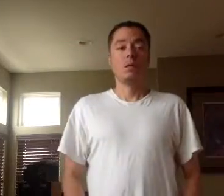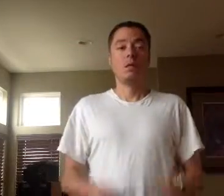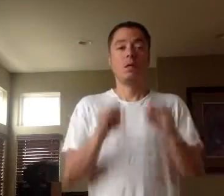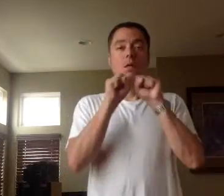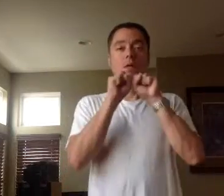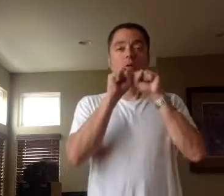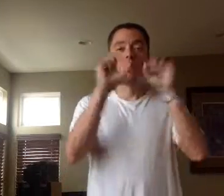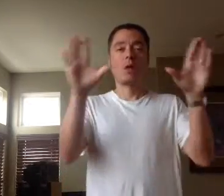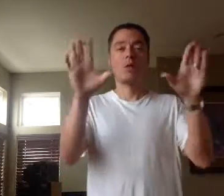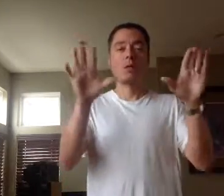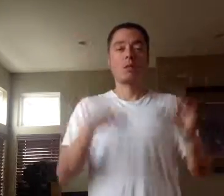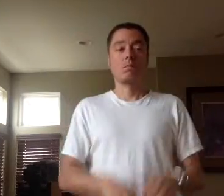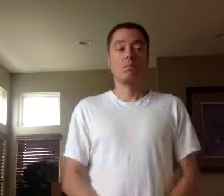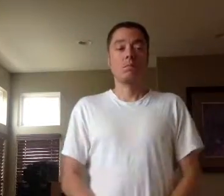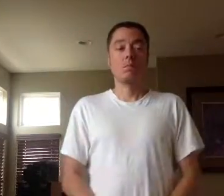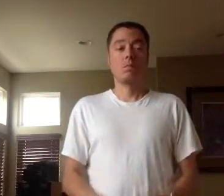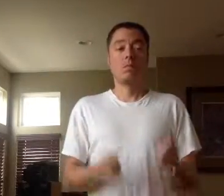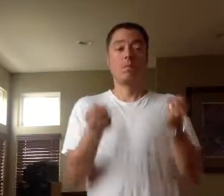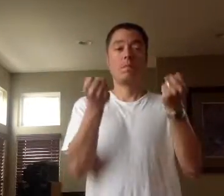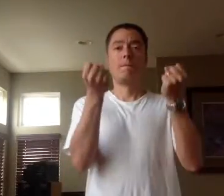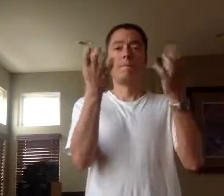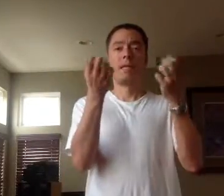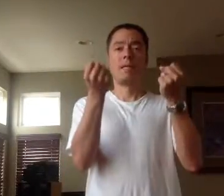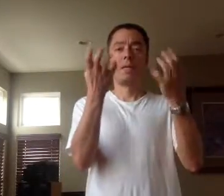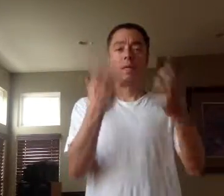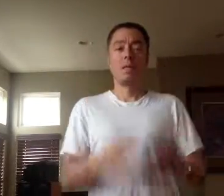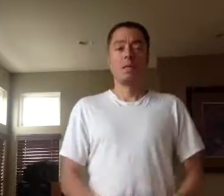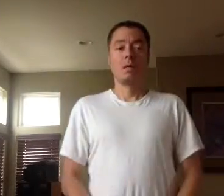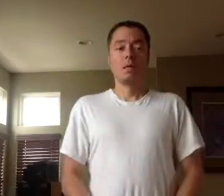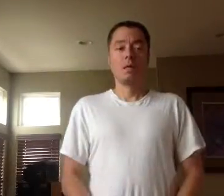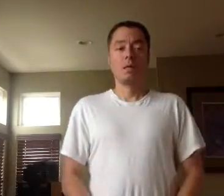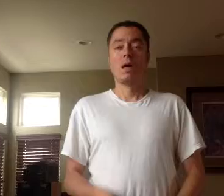nothing, many, few,